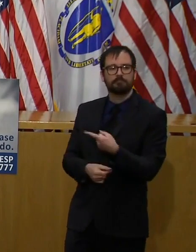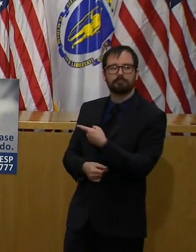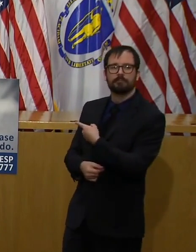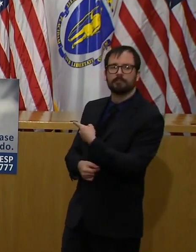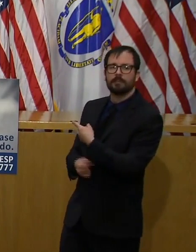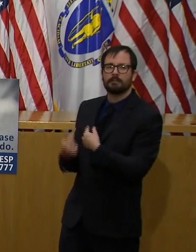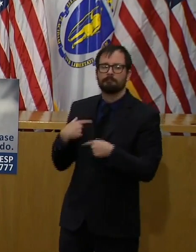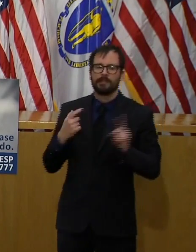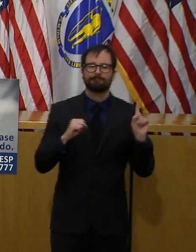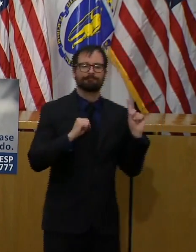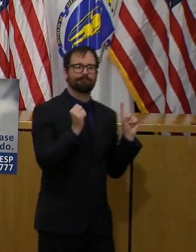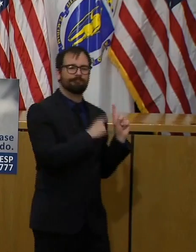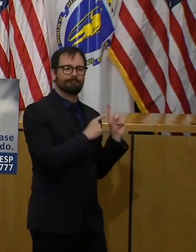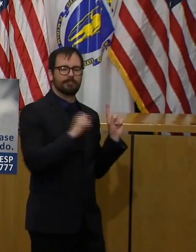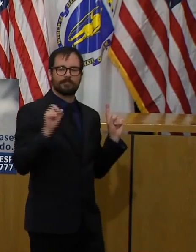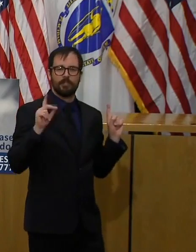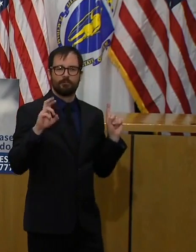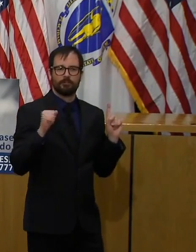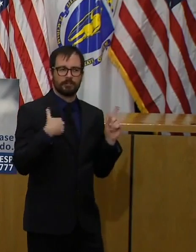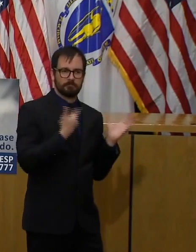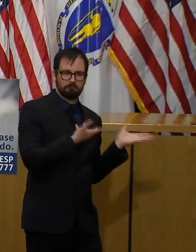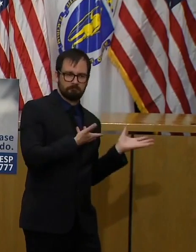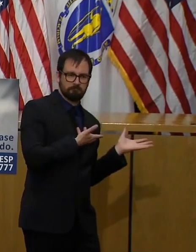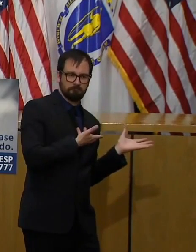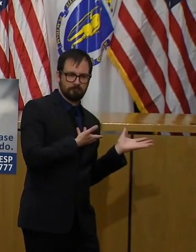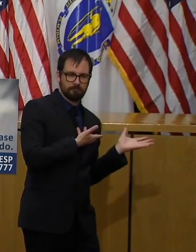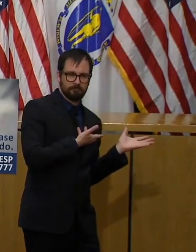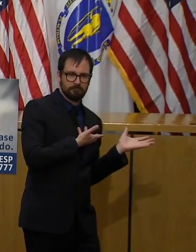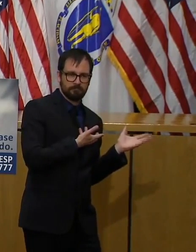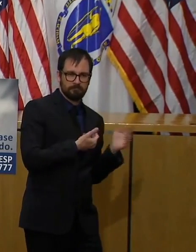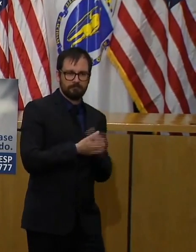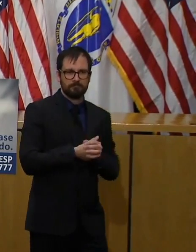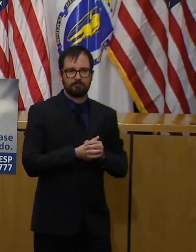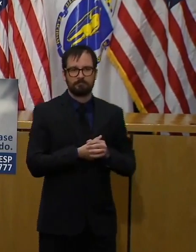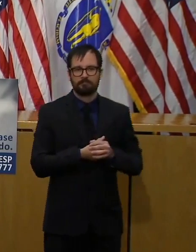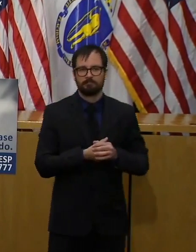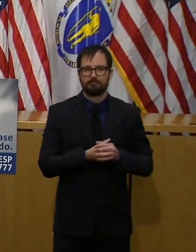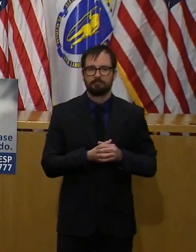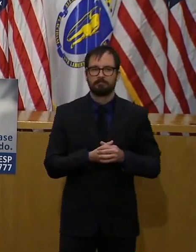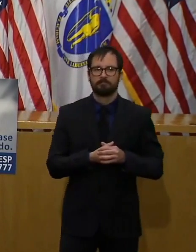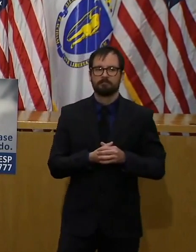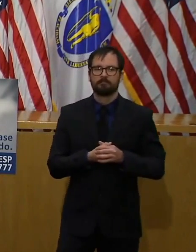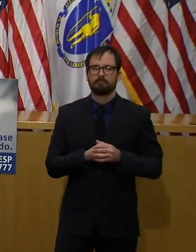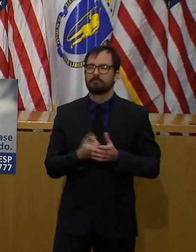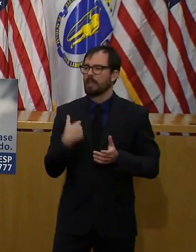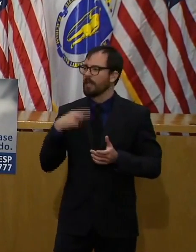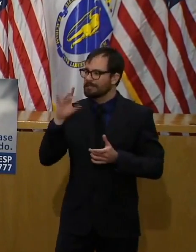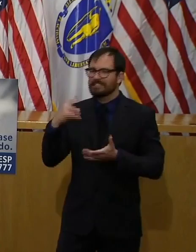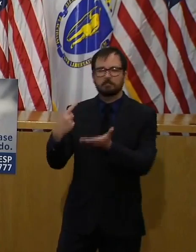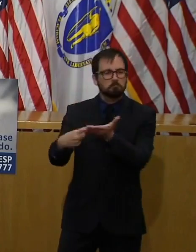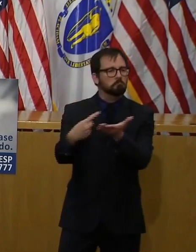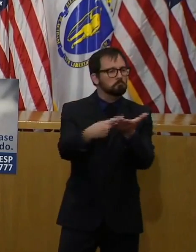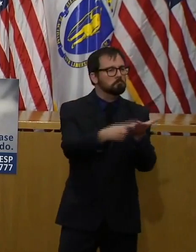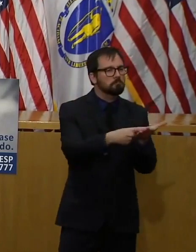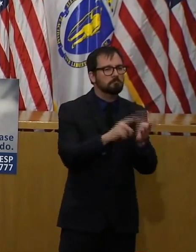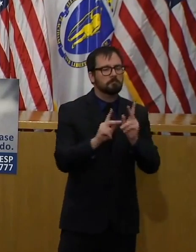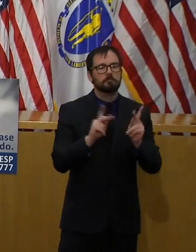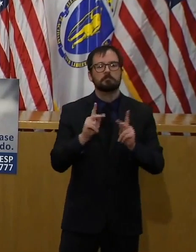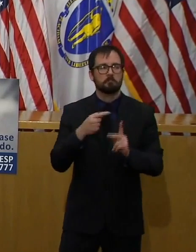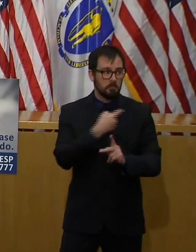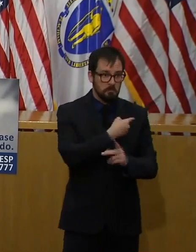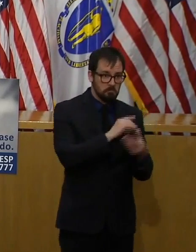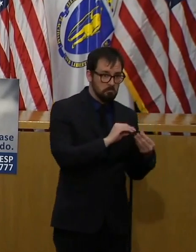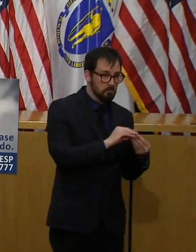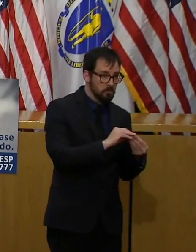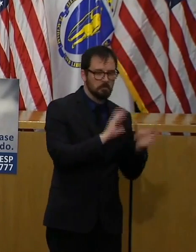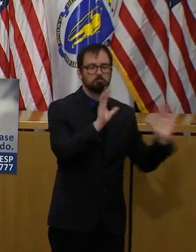mean, the answer I get as a layperson listening to the healthcare people talk about it is their general sense is that there's no